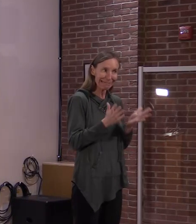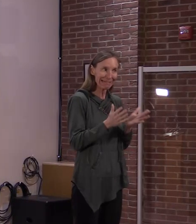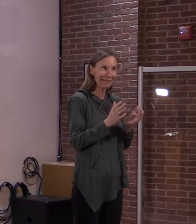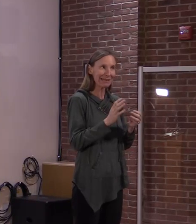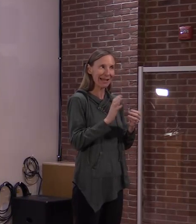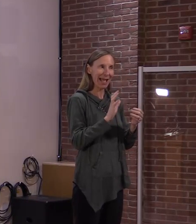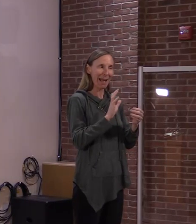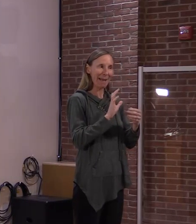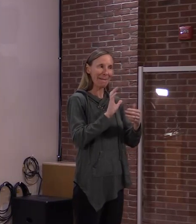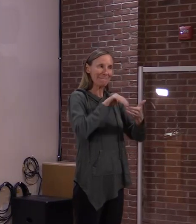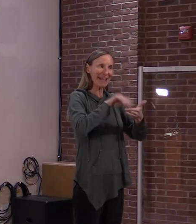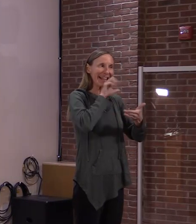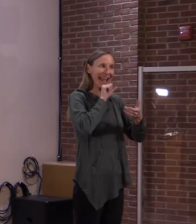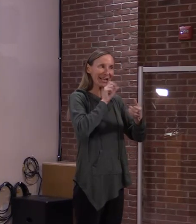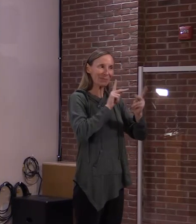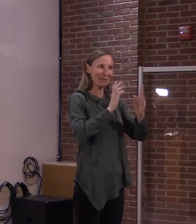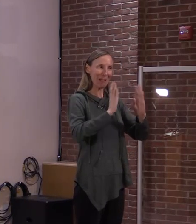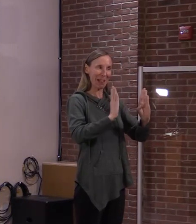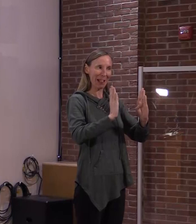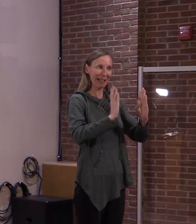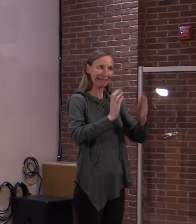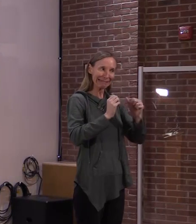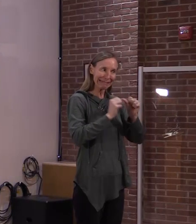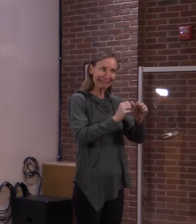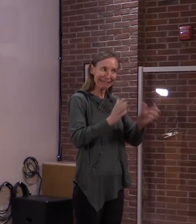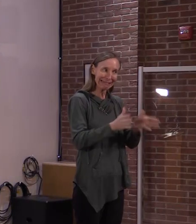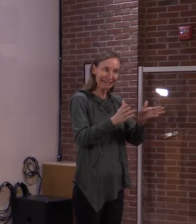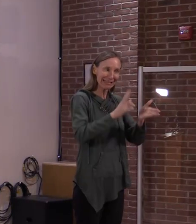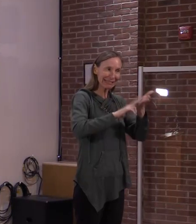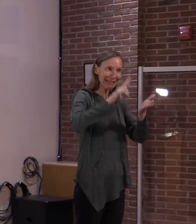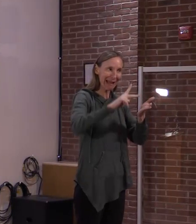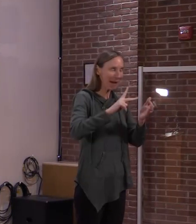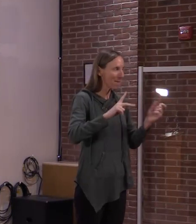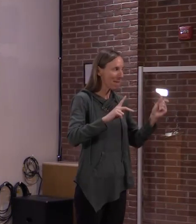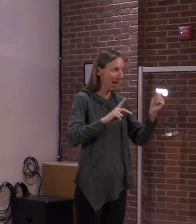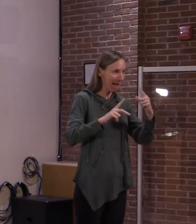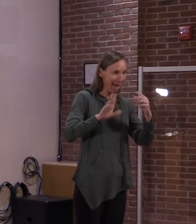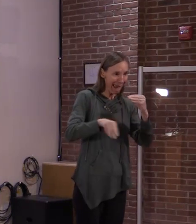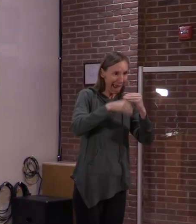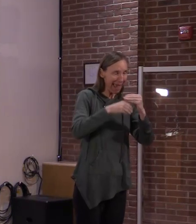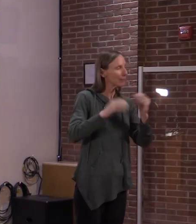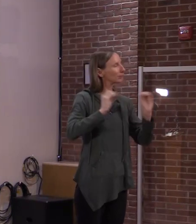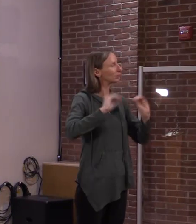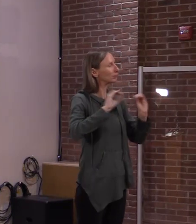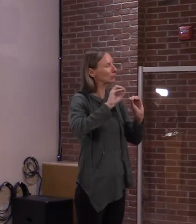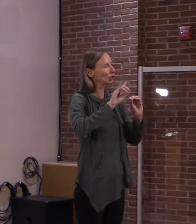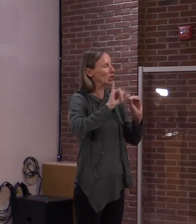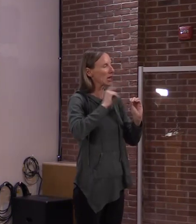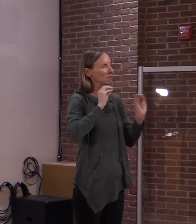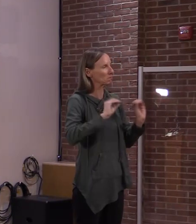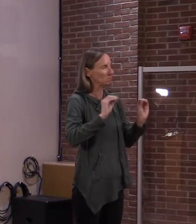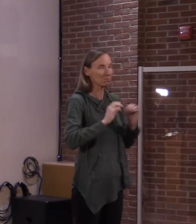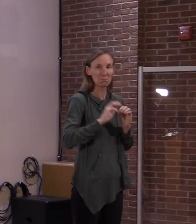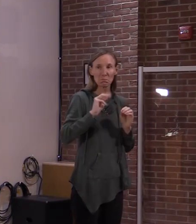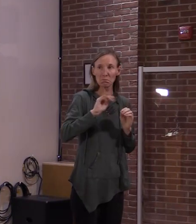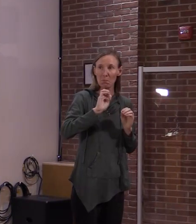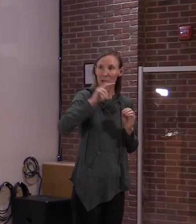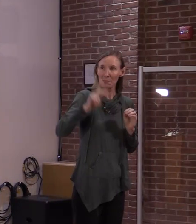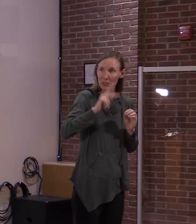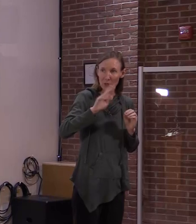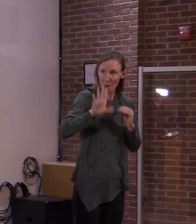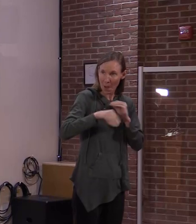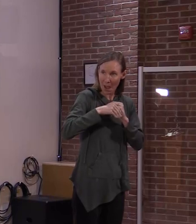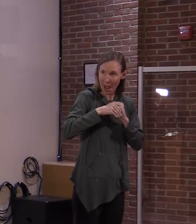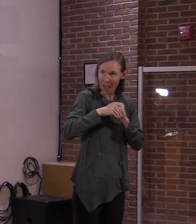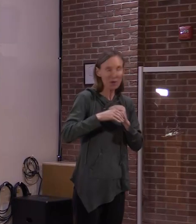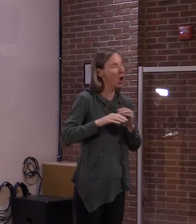up. Jenny, do you have anything to add to that? No, exactly that, Governor. Okay. Mike, anything you want to